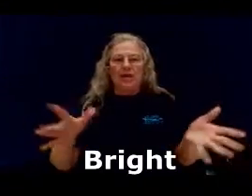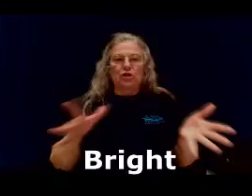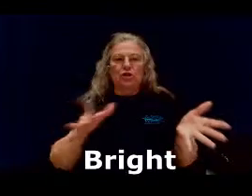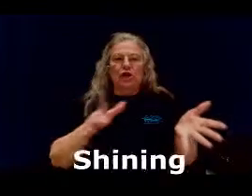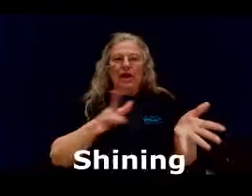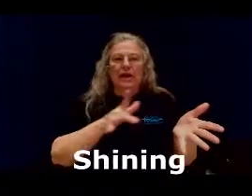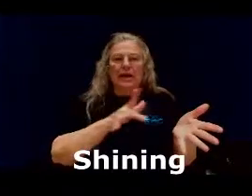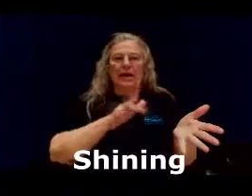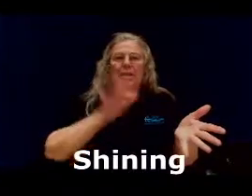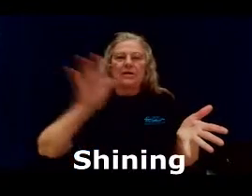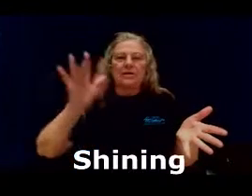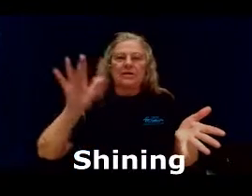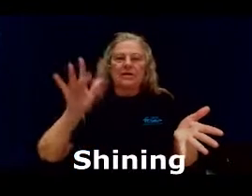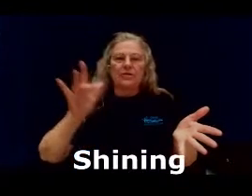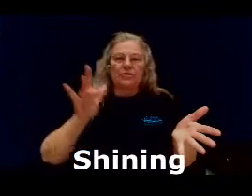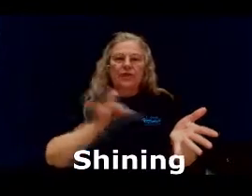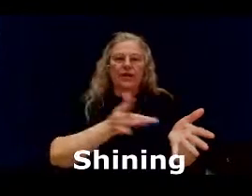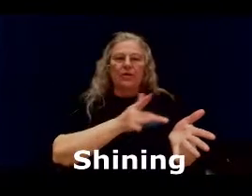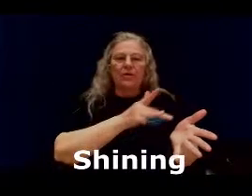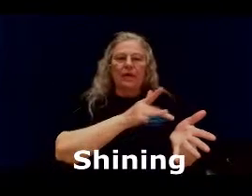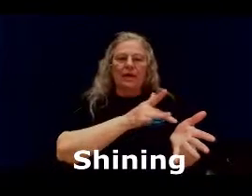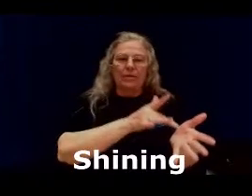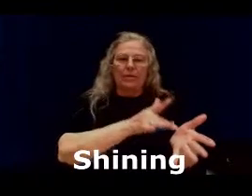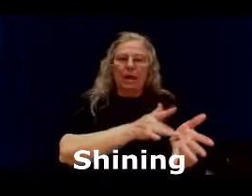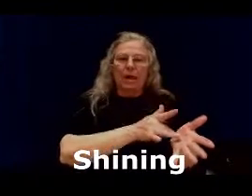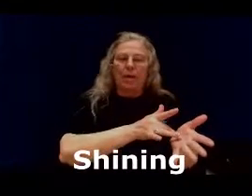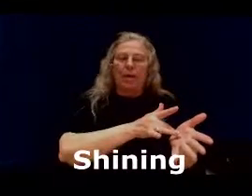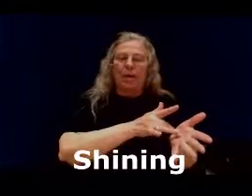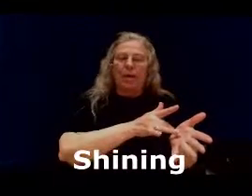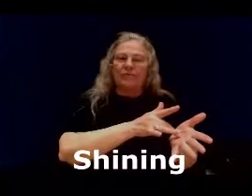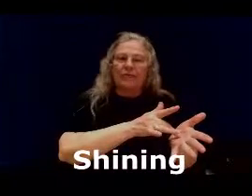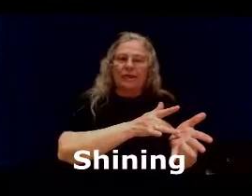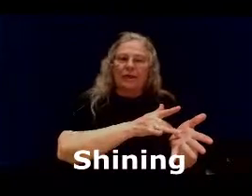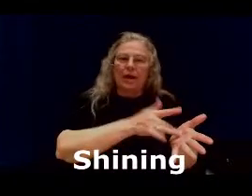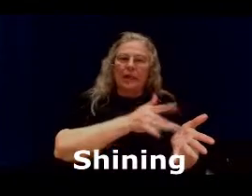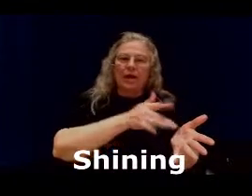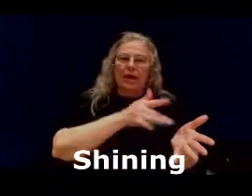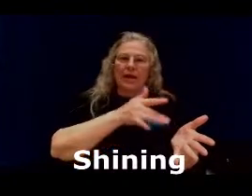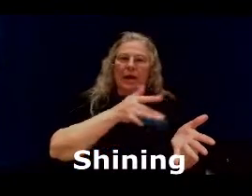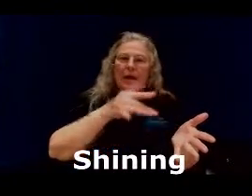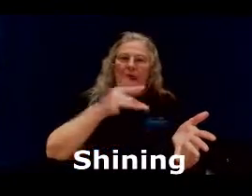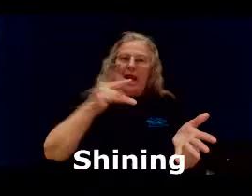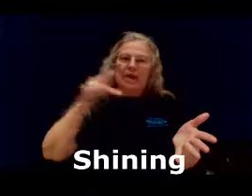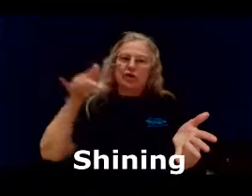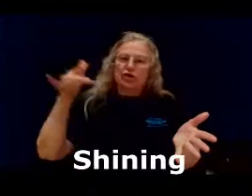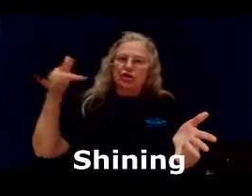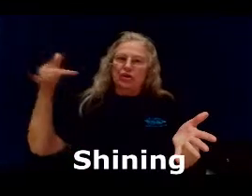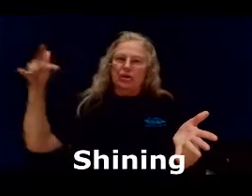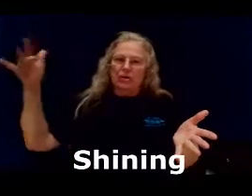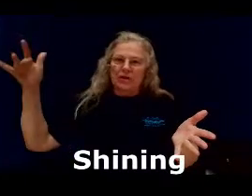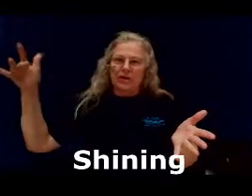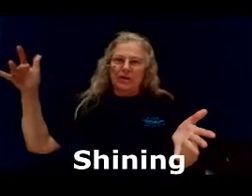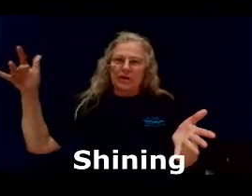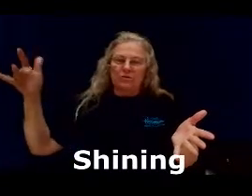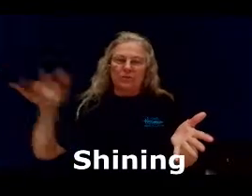then shining, center finger in the palm of the non-dominant hand, and it shimmers as it goes